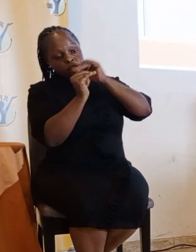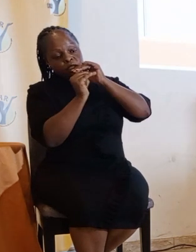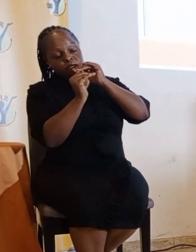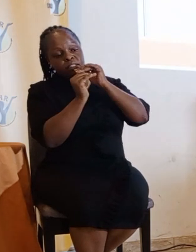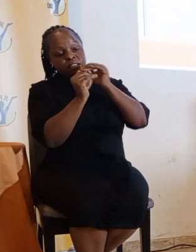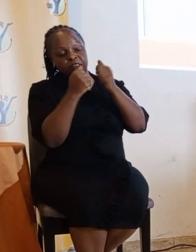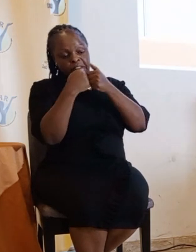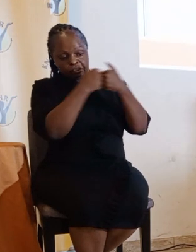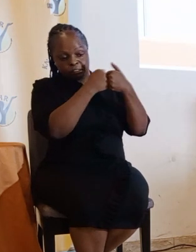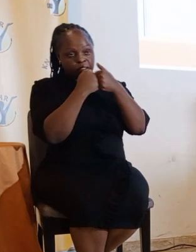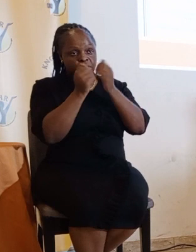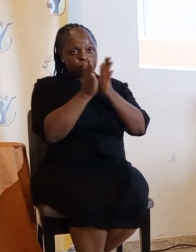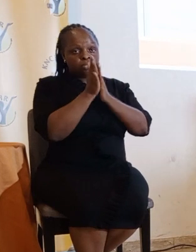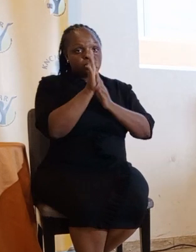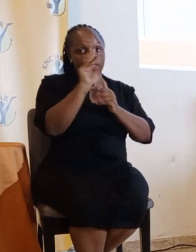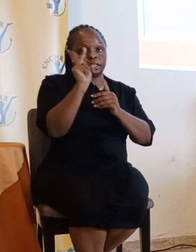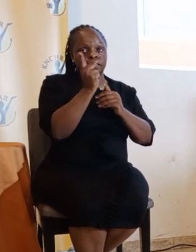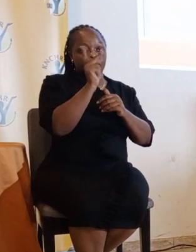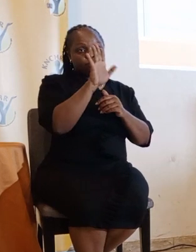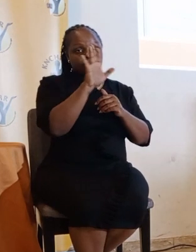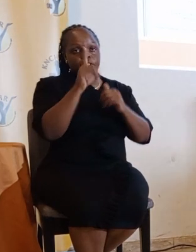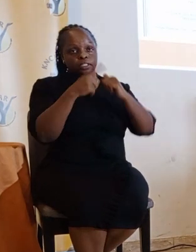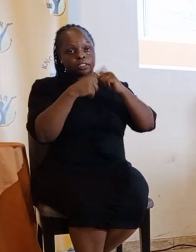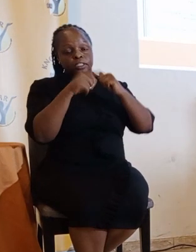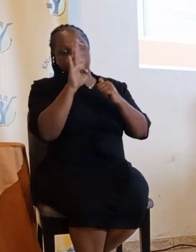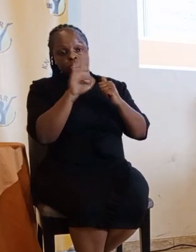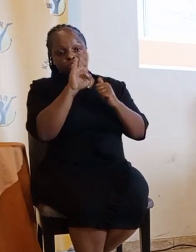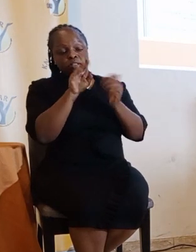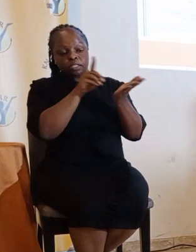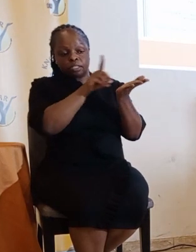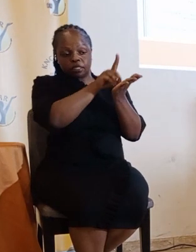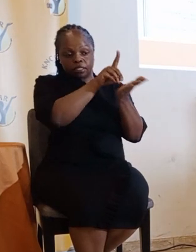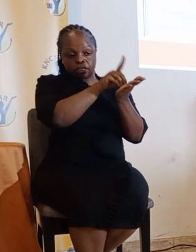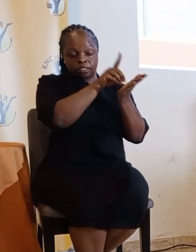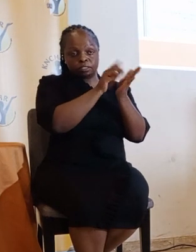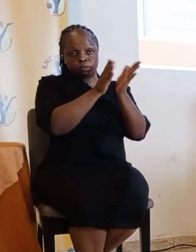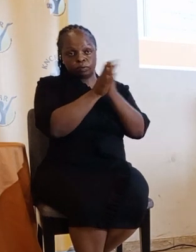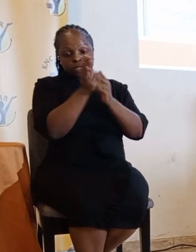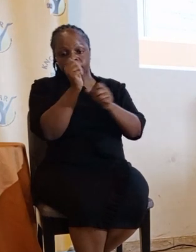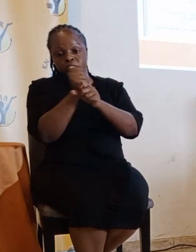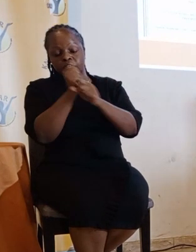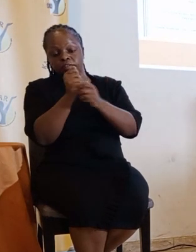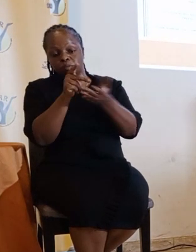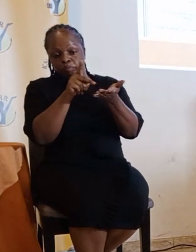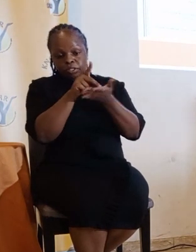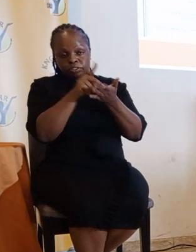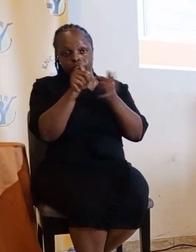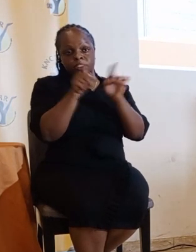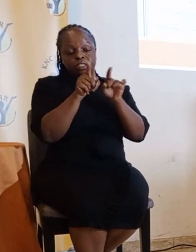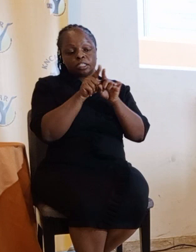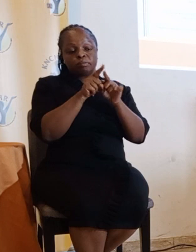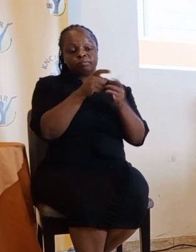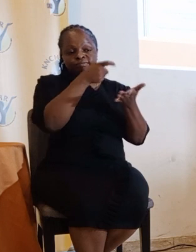with a Kenya 56 billion debt in unremitted staff pensions and statutory